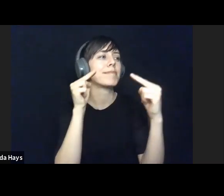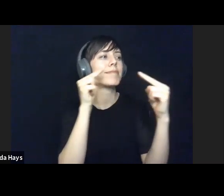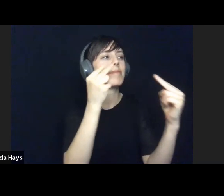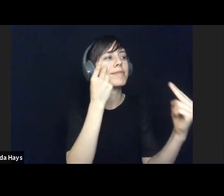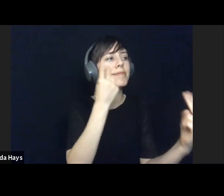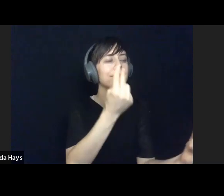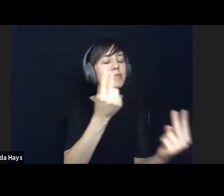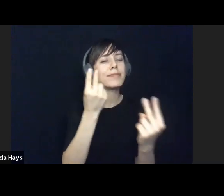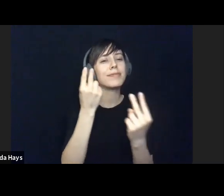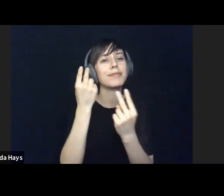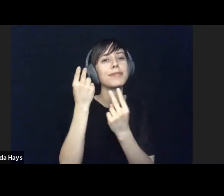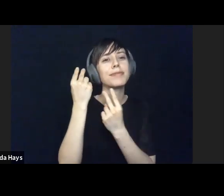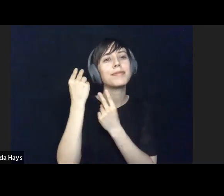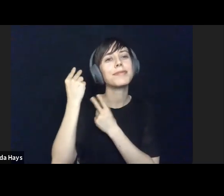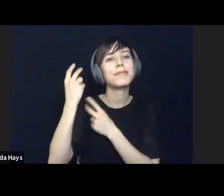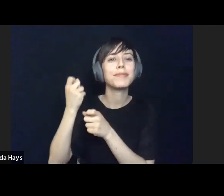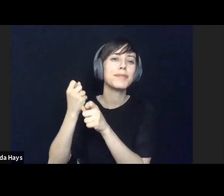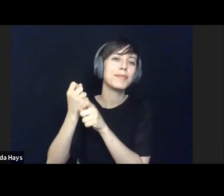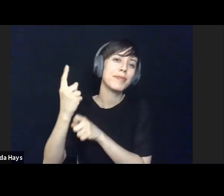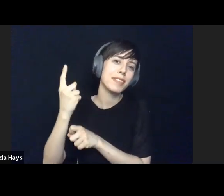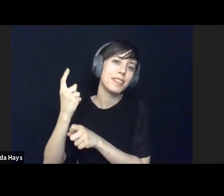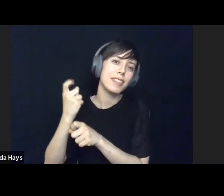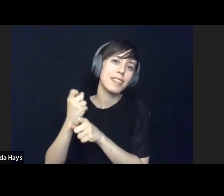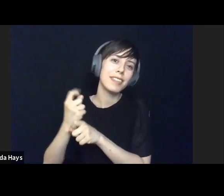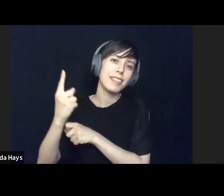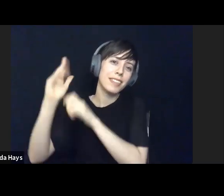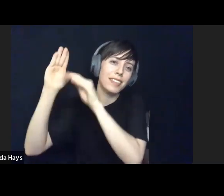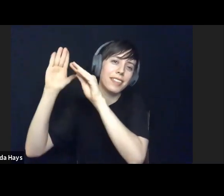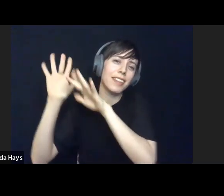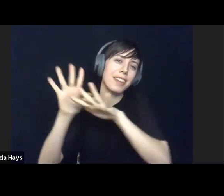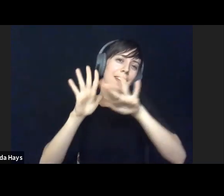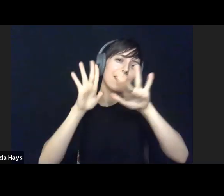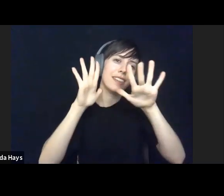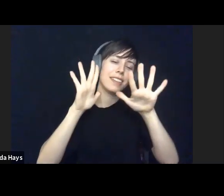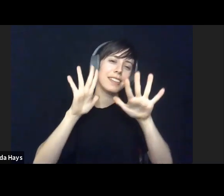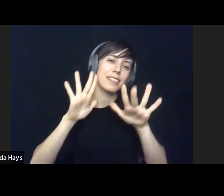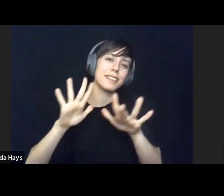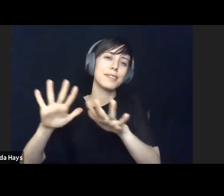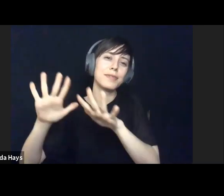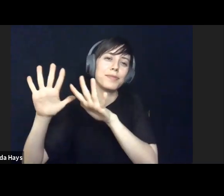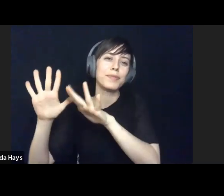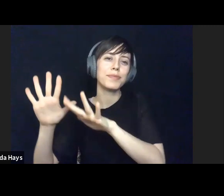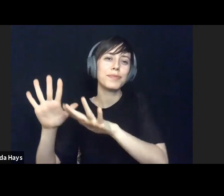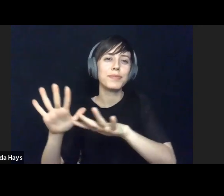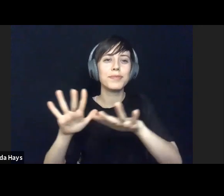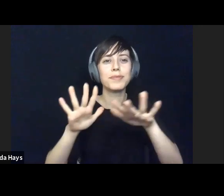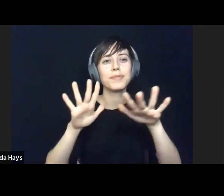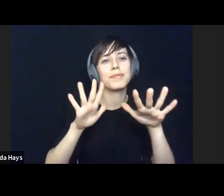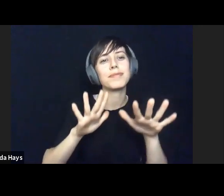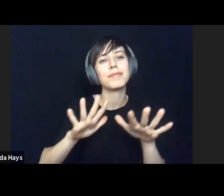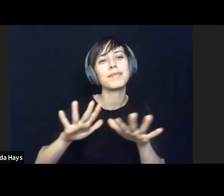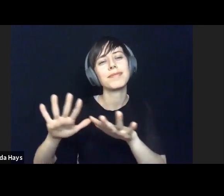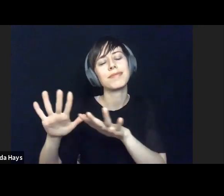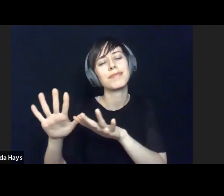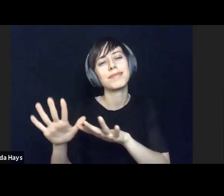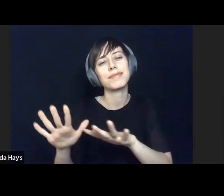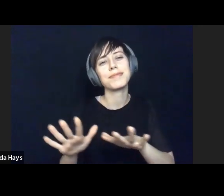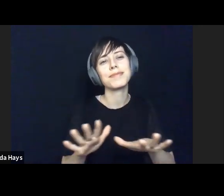remember each cold December that led me